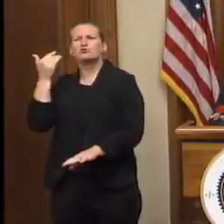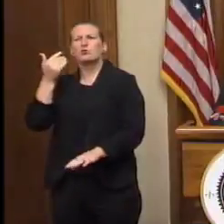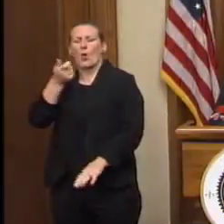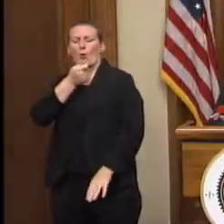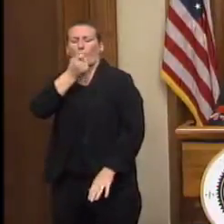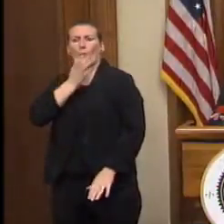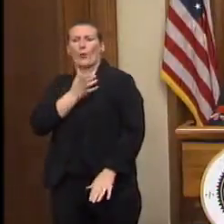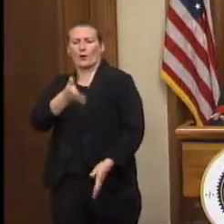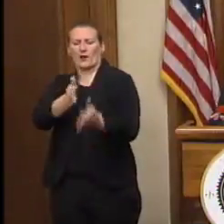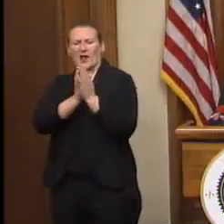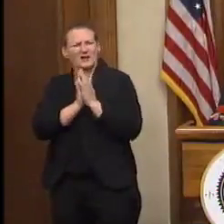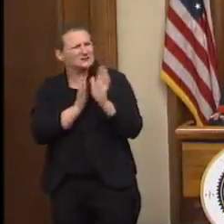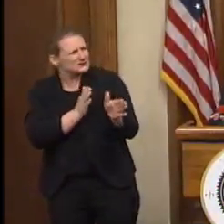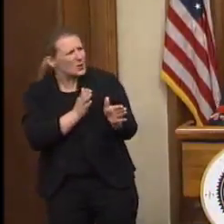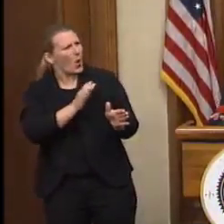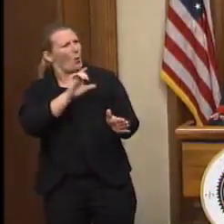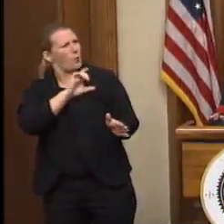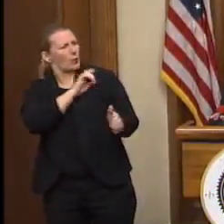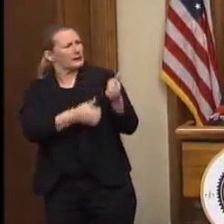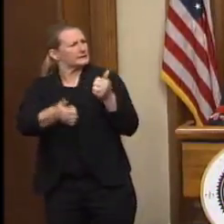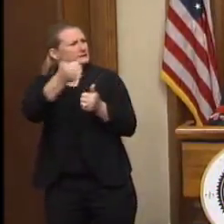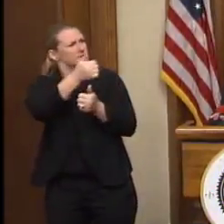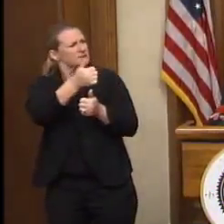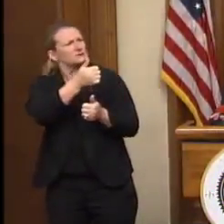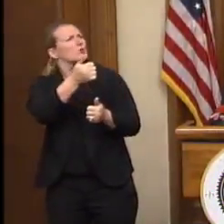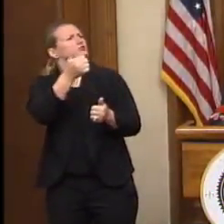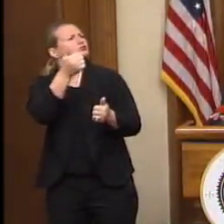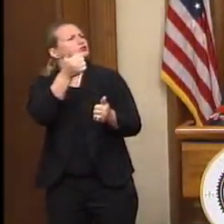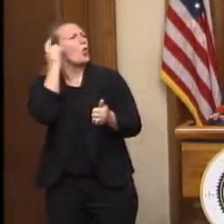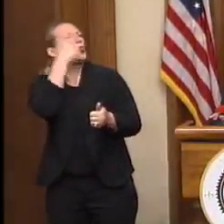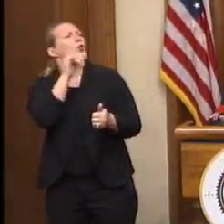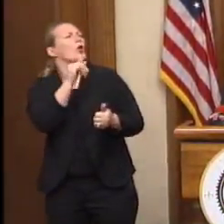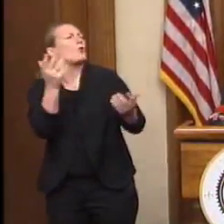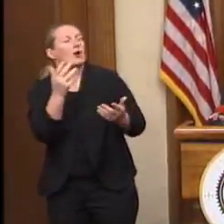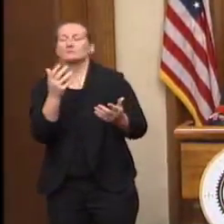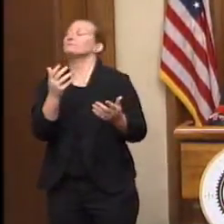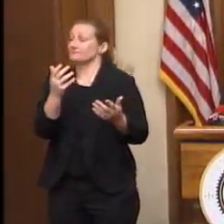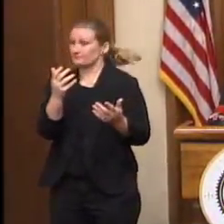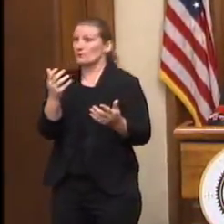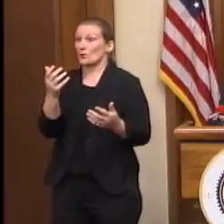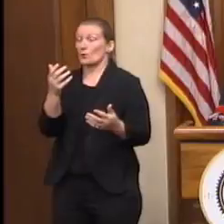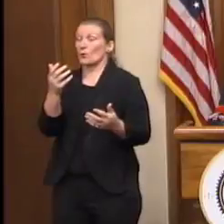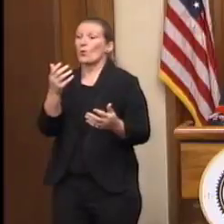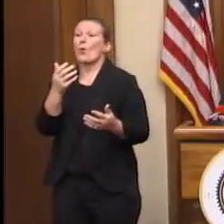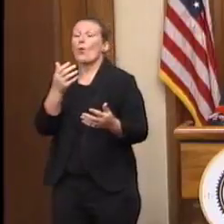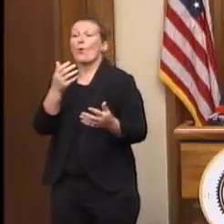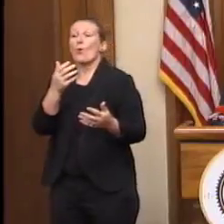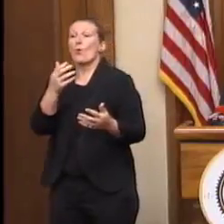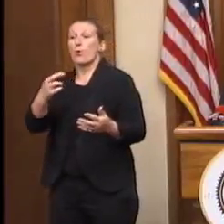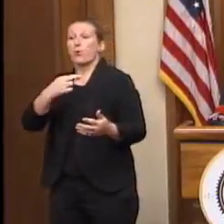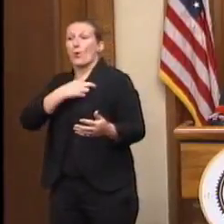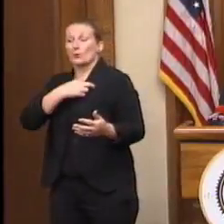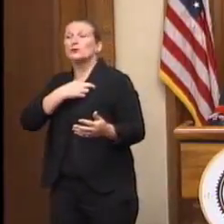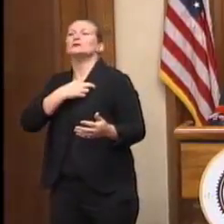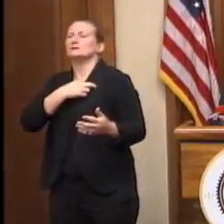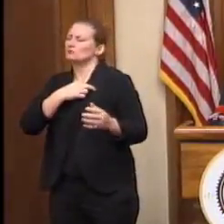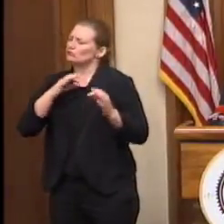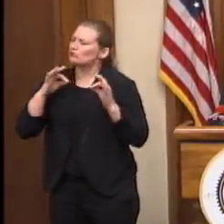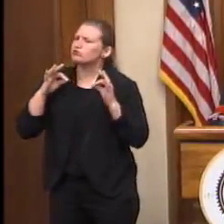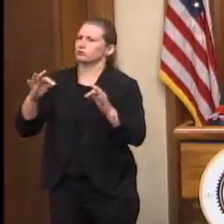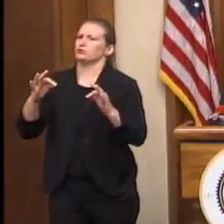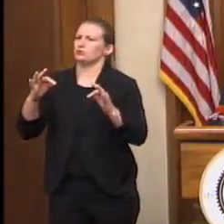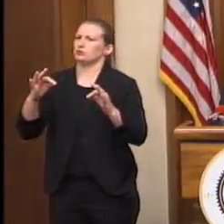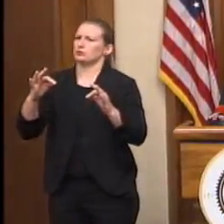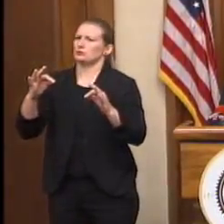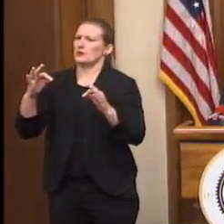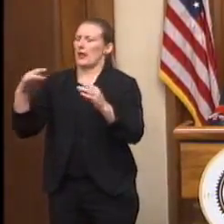chief?" I said, someone with a stellar reputation, someone with a proven track record, who's both a